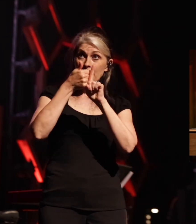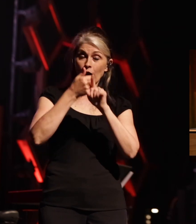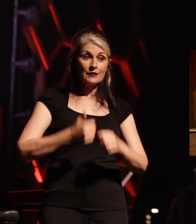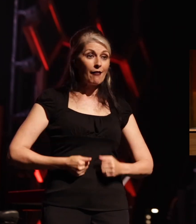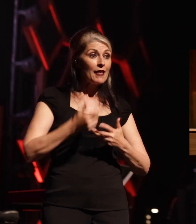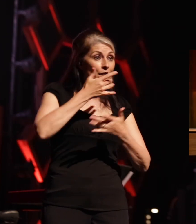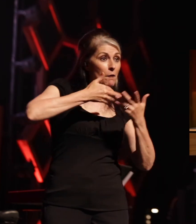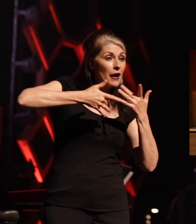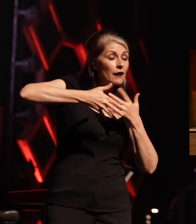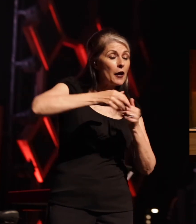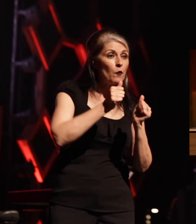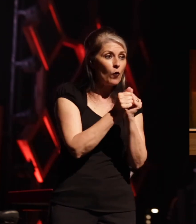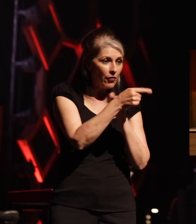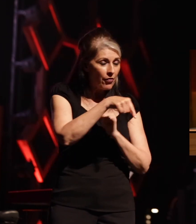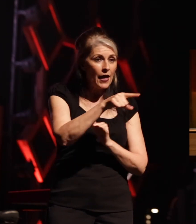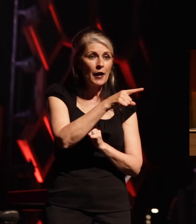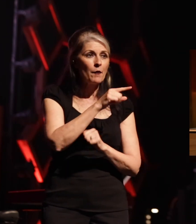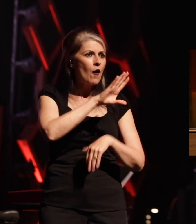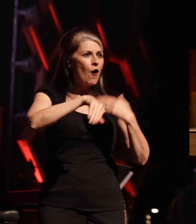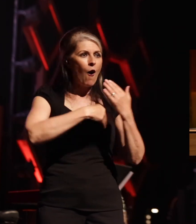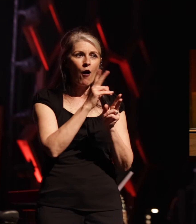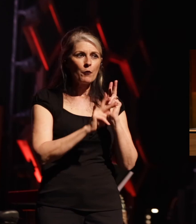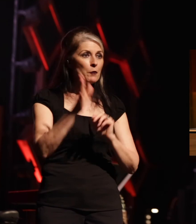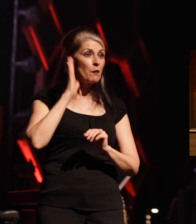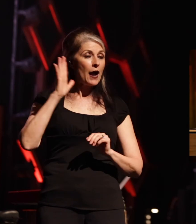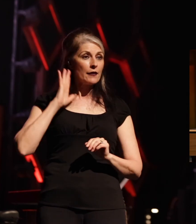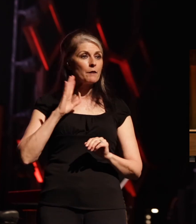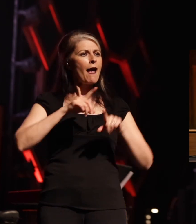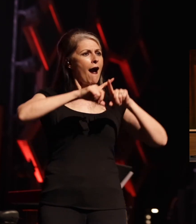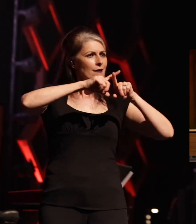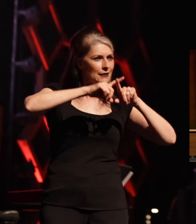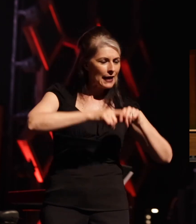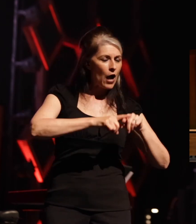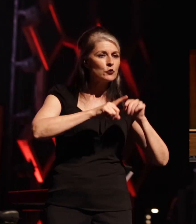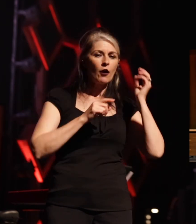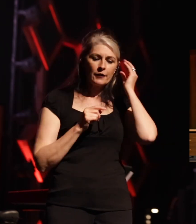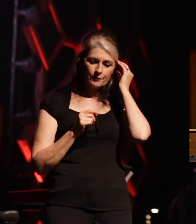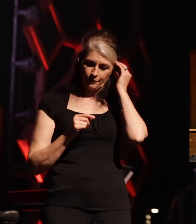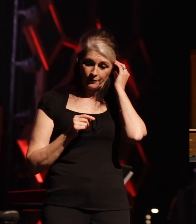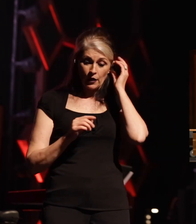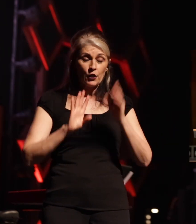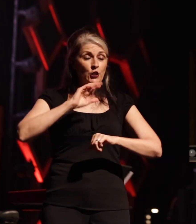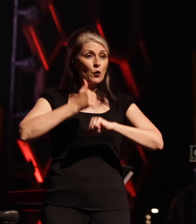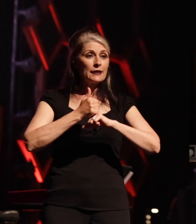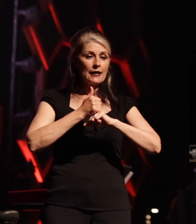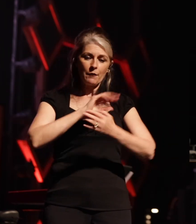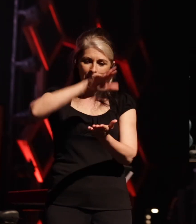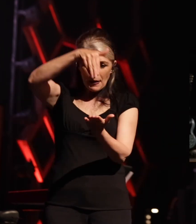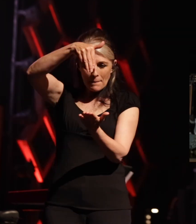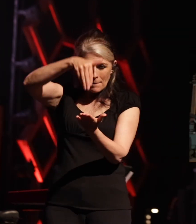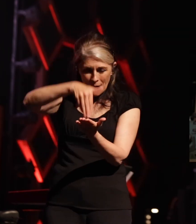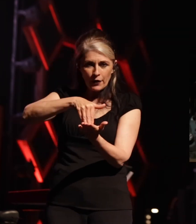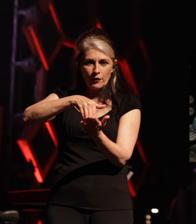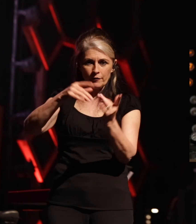people during that time could count on them. So he set up a tent in the middle of the camp. And we see the same thing with Jesus, and